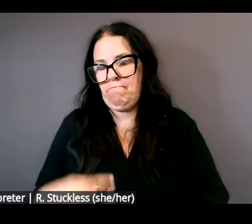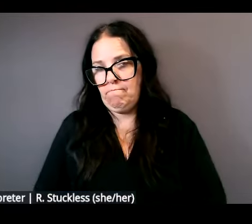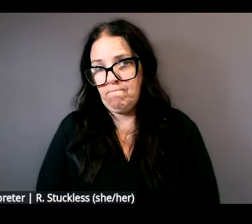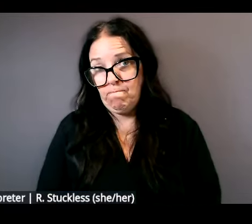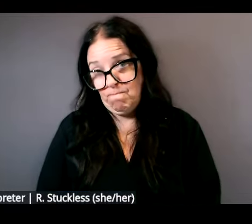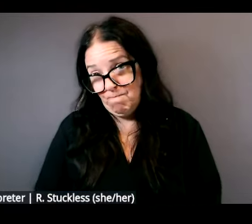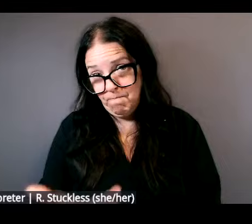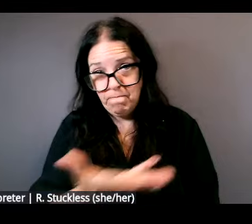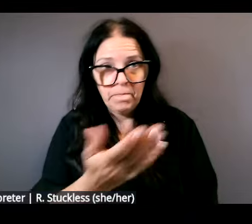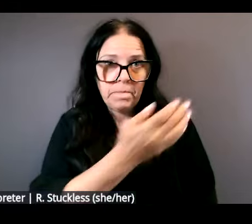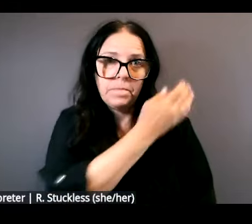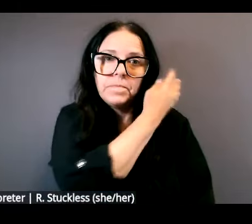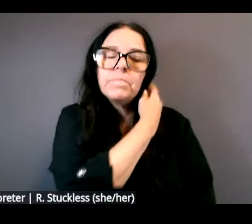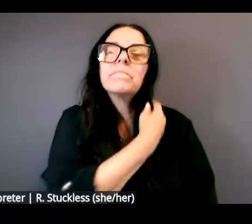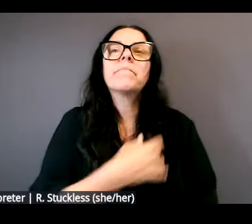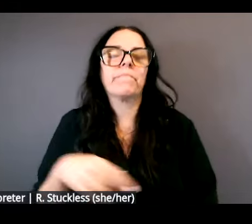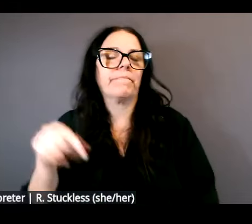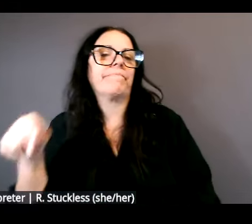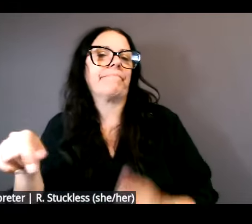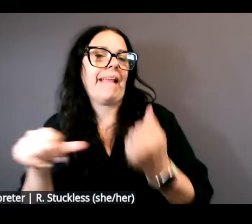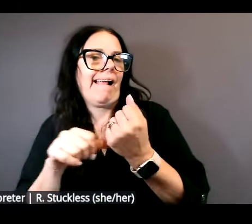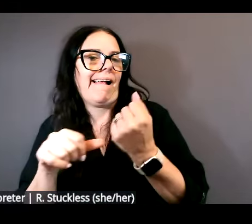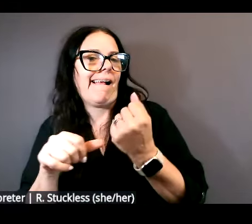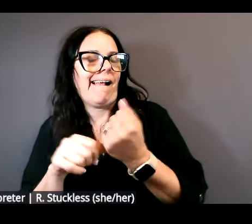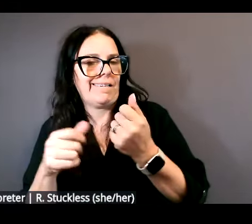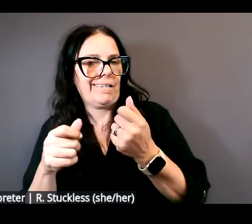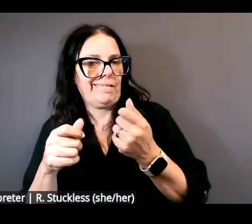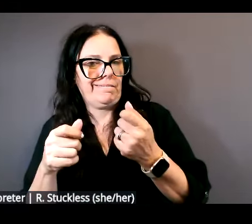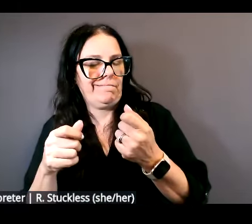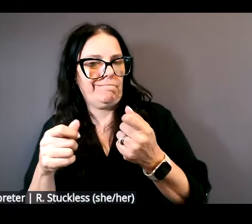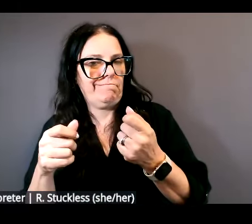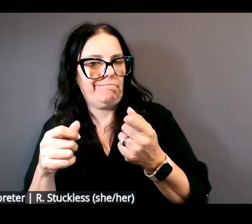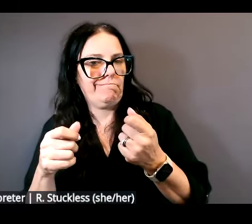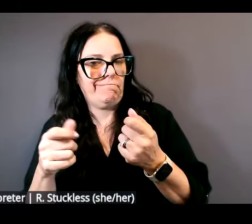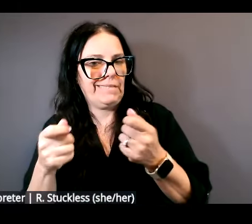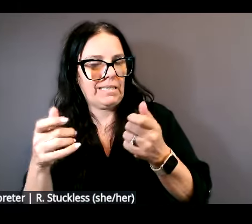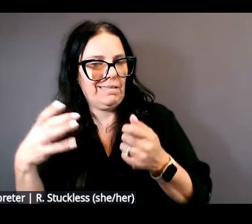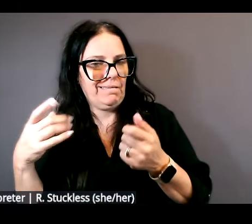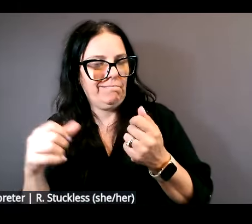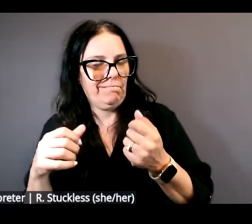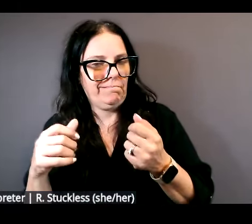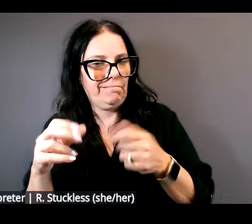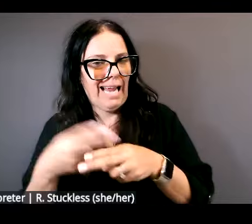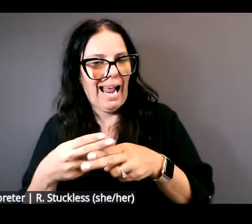I think we could put together an estimate and present it at the next meeting if the board would like.